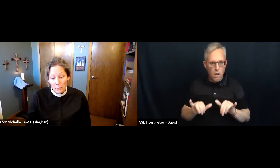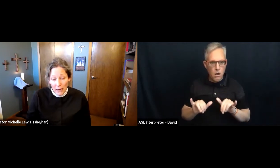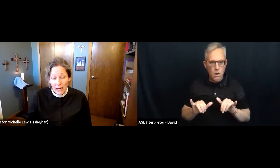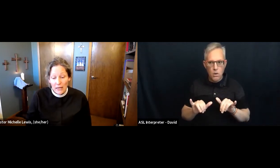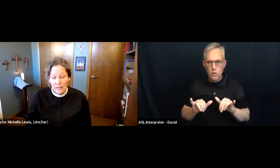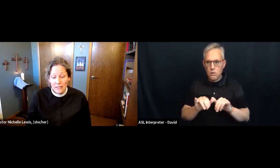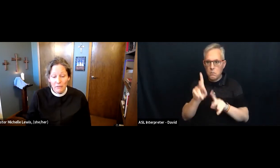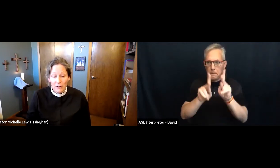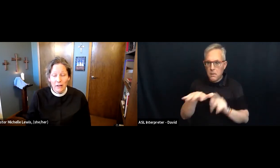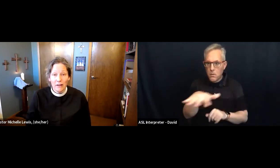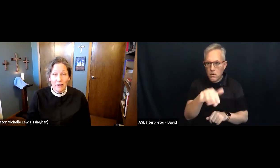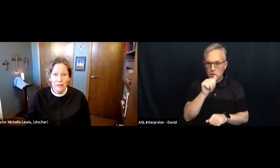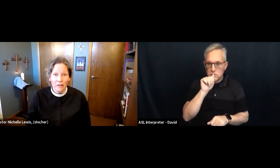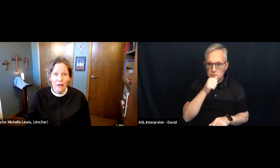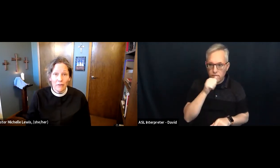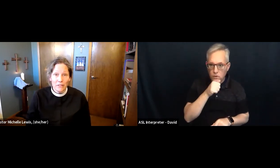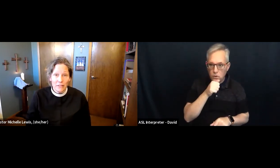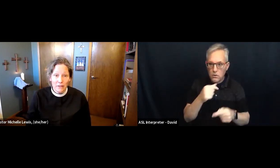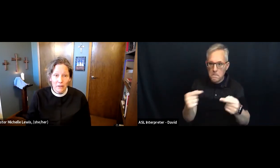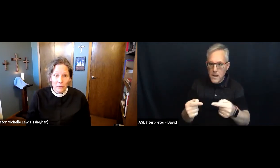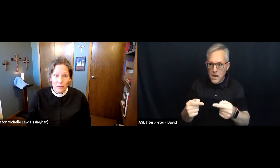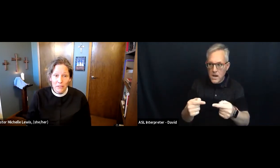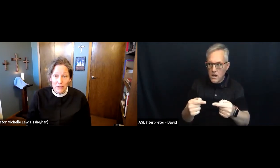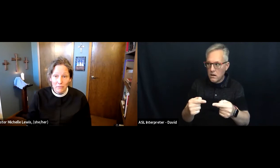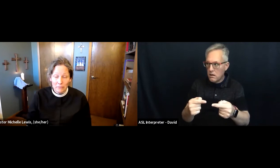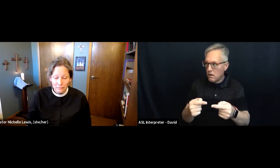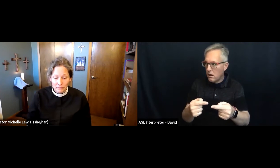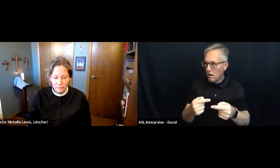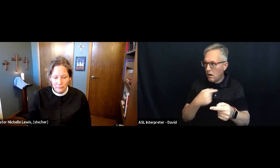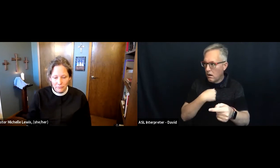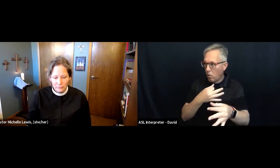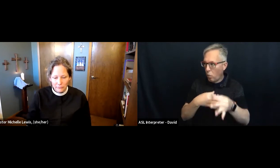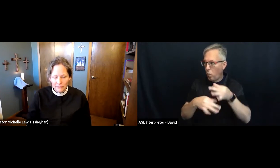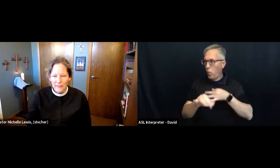because of the pain and suffering of others in our community.